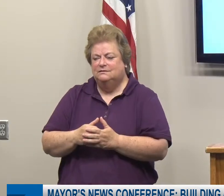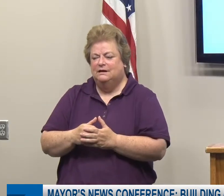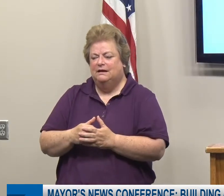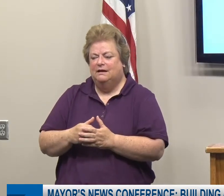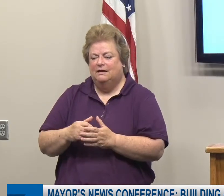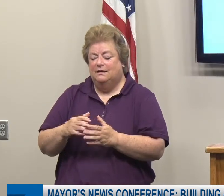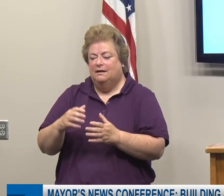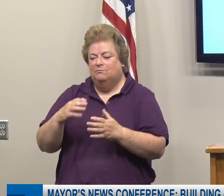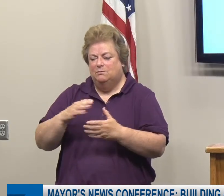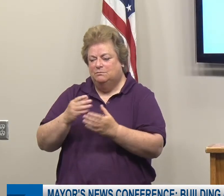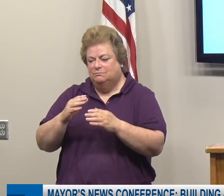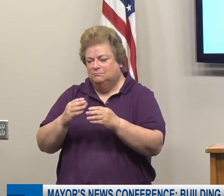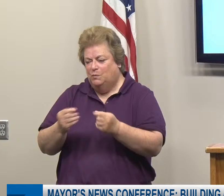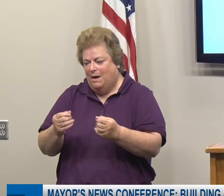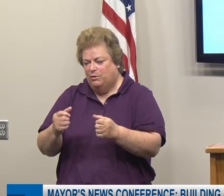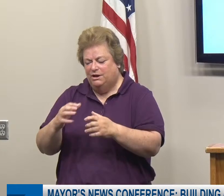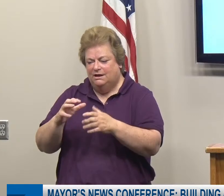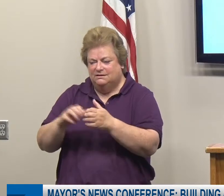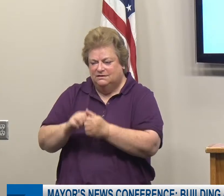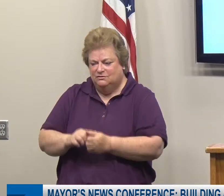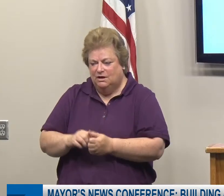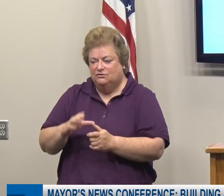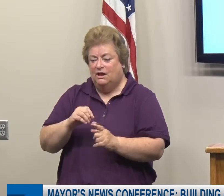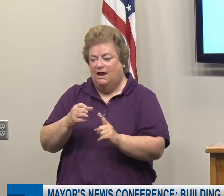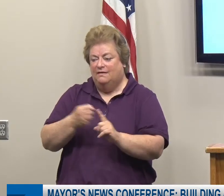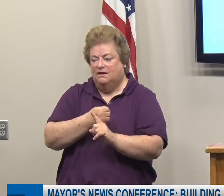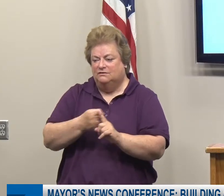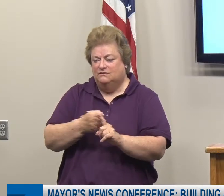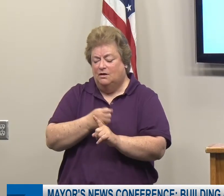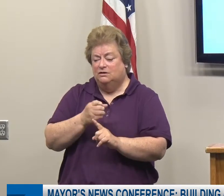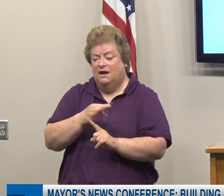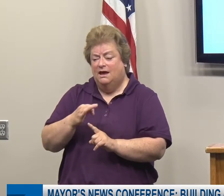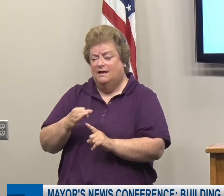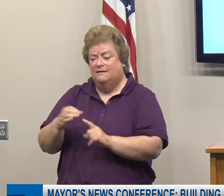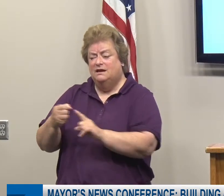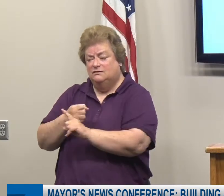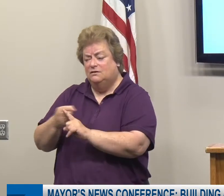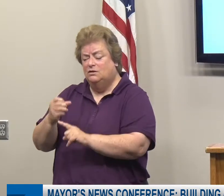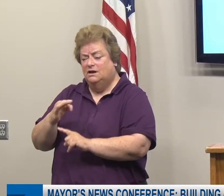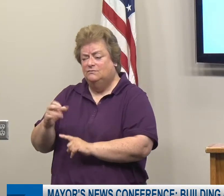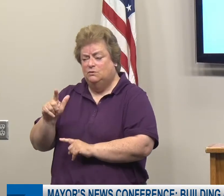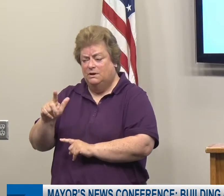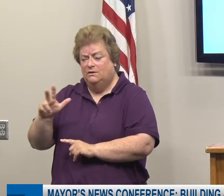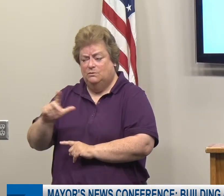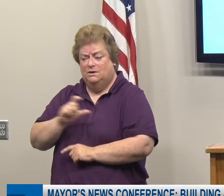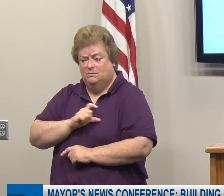destruction, assaults, and the assaults of 23 police officers.